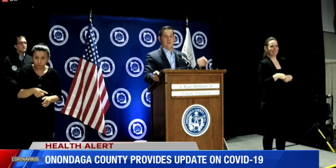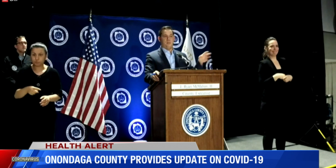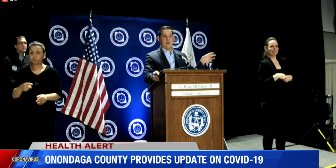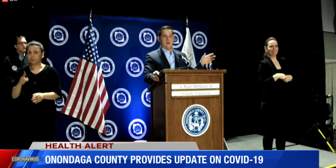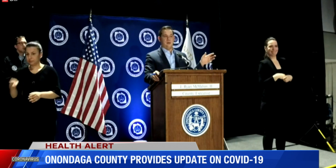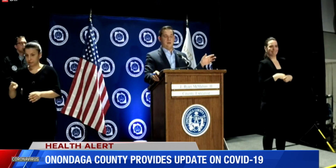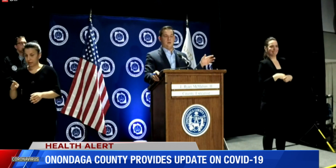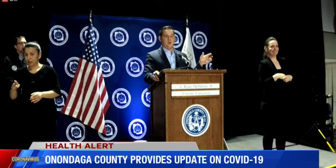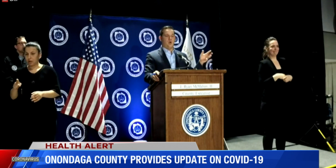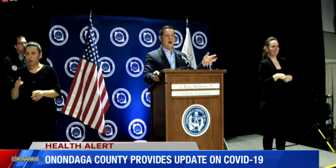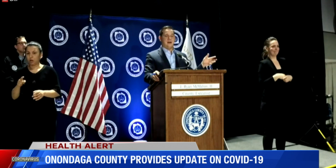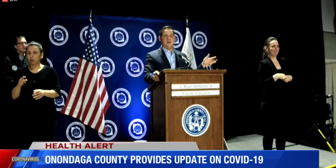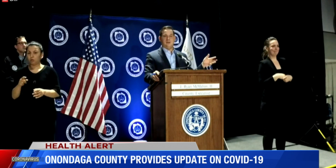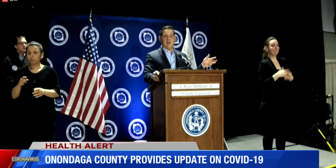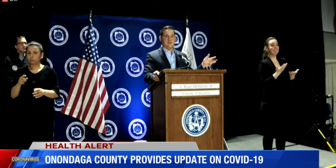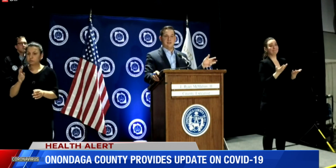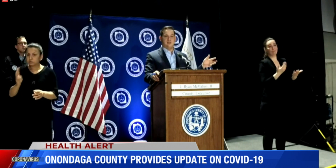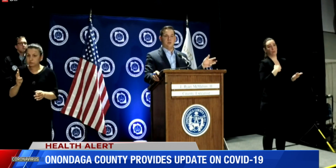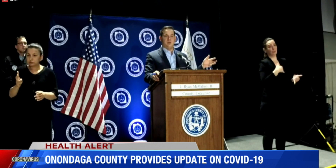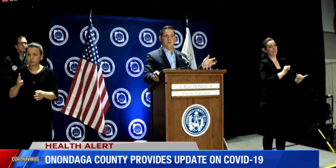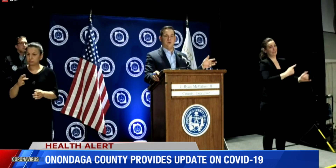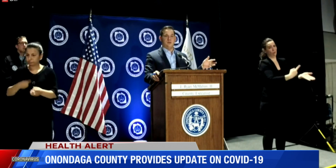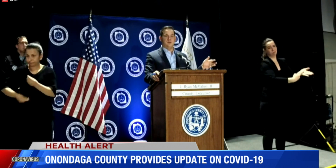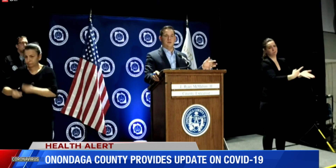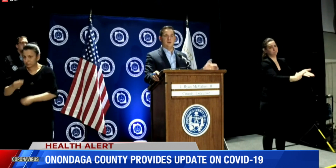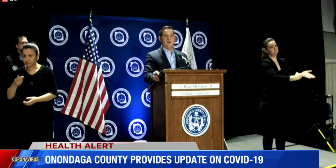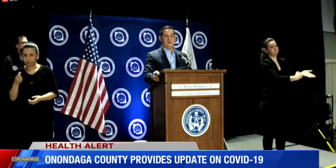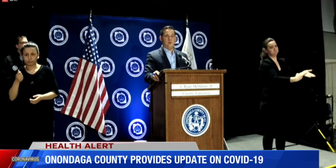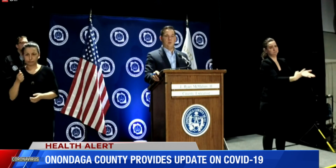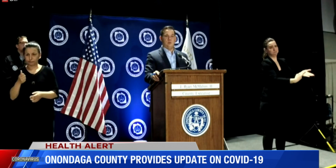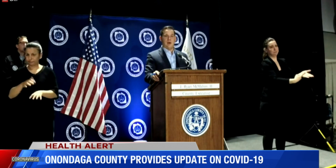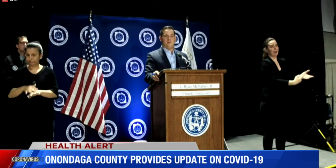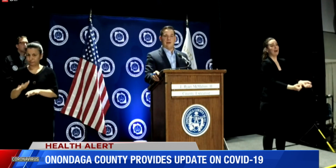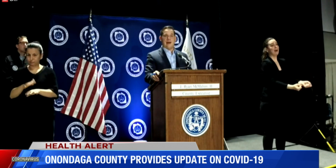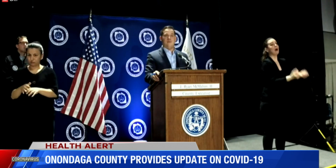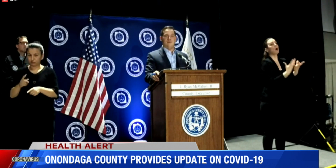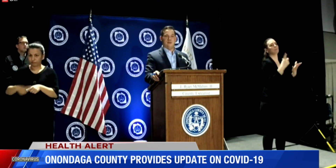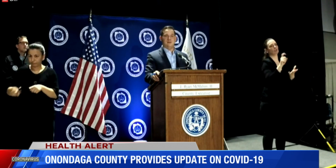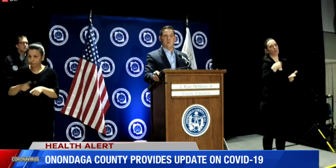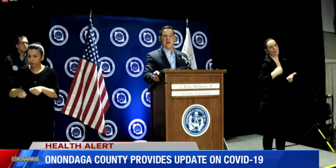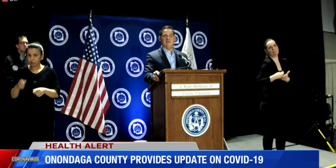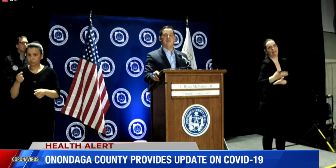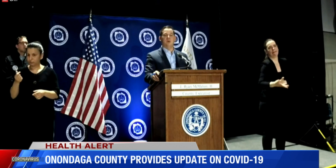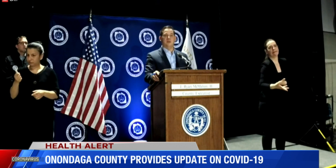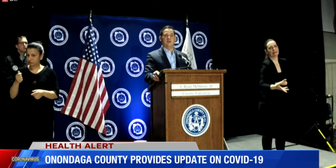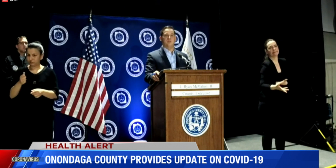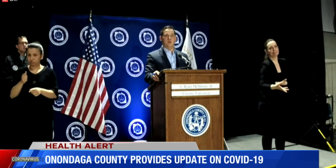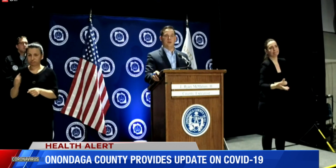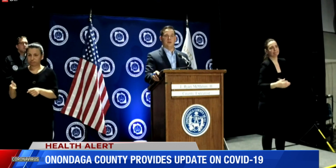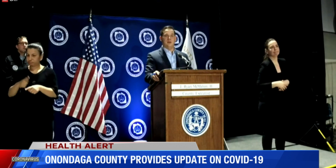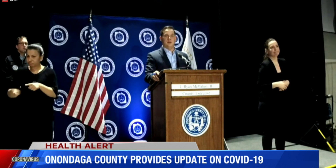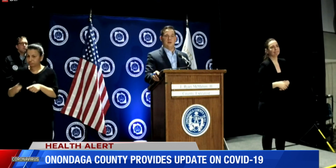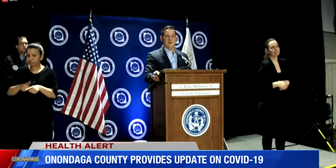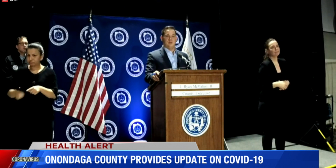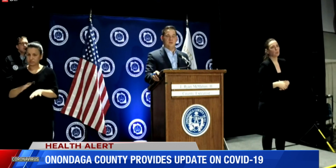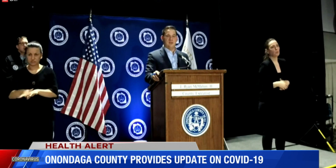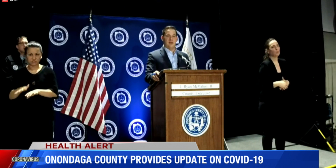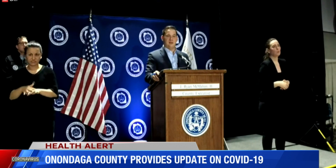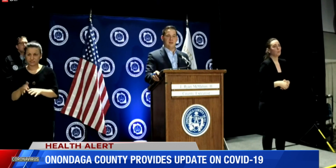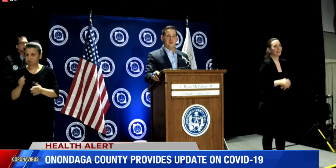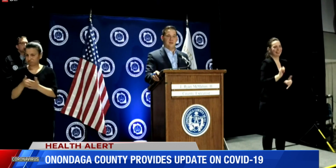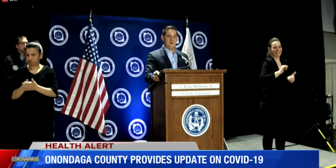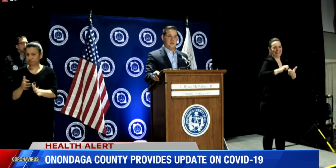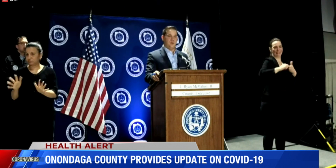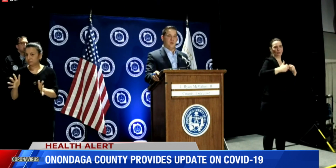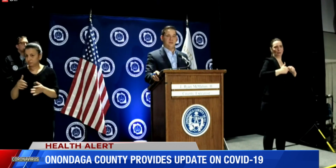part of the debate, the quantity of tests has to be there for us to have confidence that we have everybody in the community who's